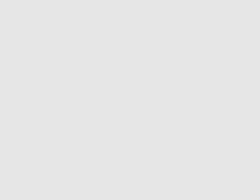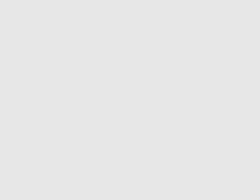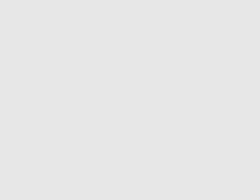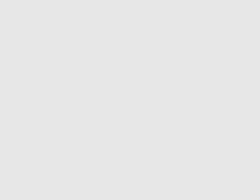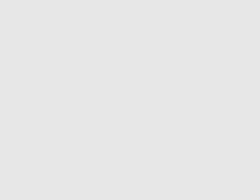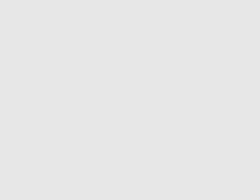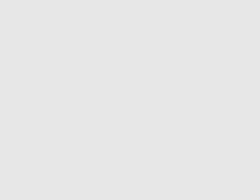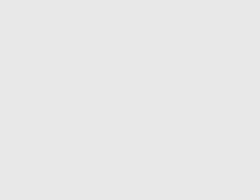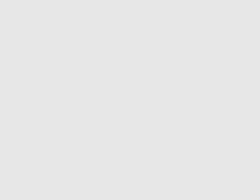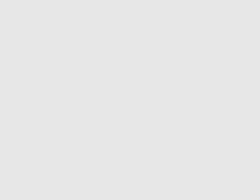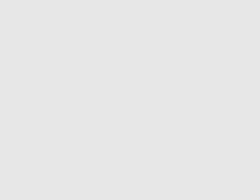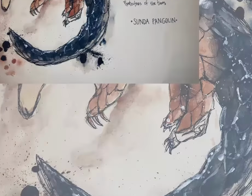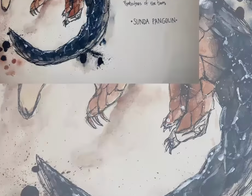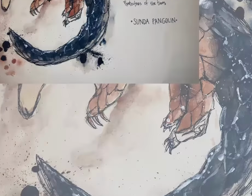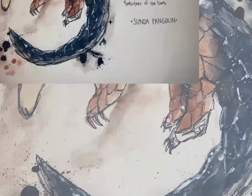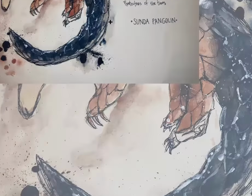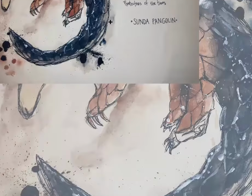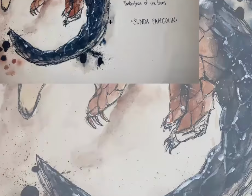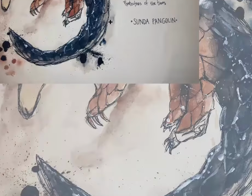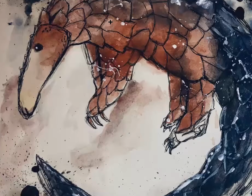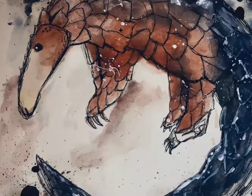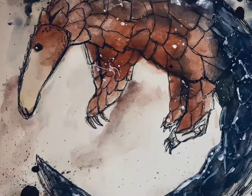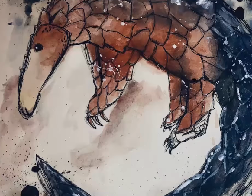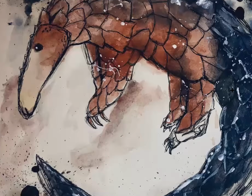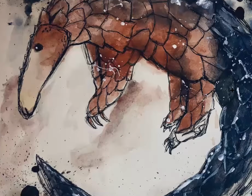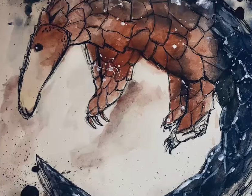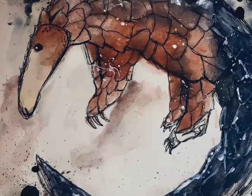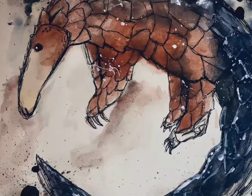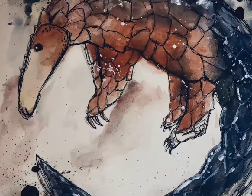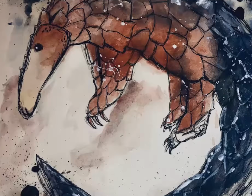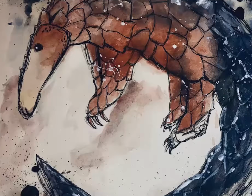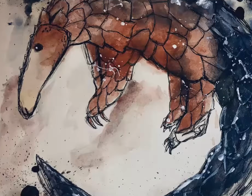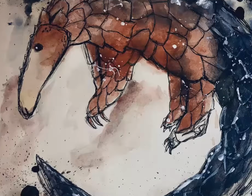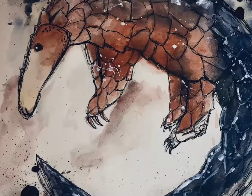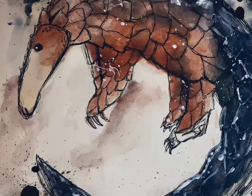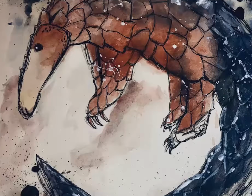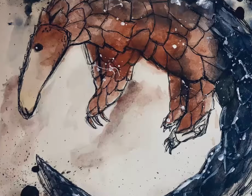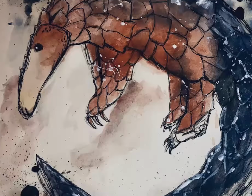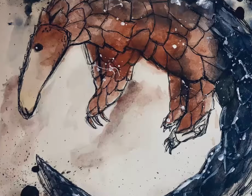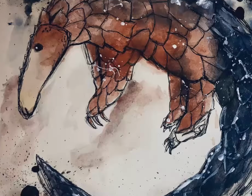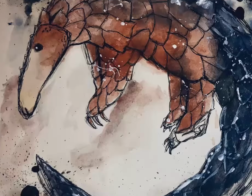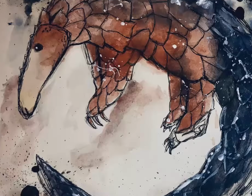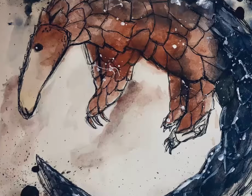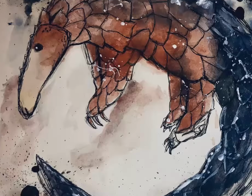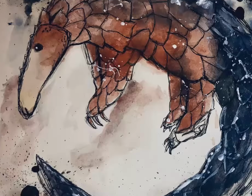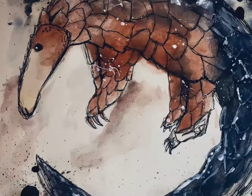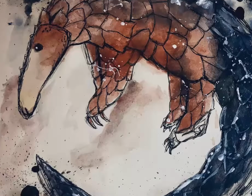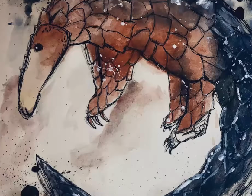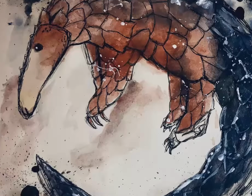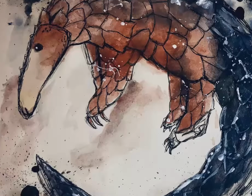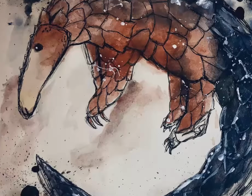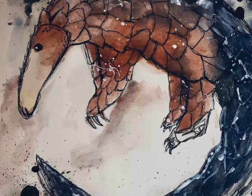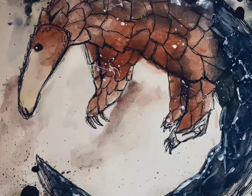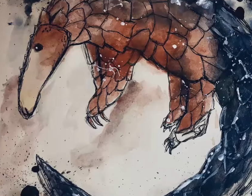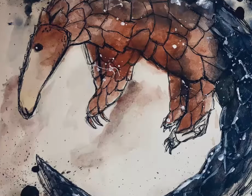some images of stuff that we've done in the past? That's awesome. So you can see here,